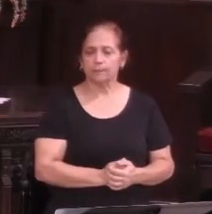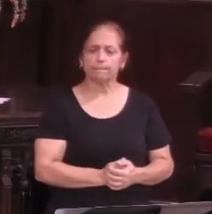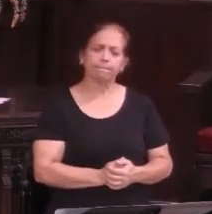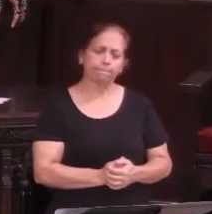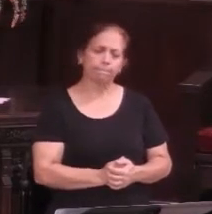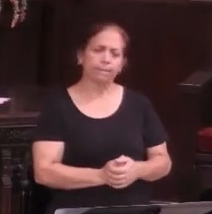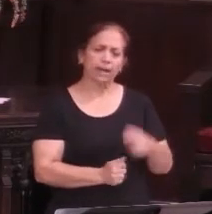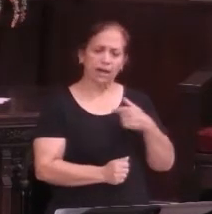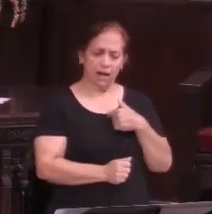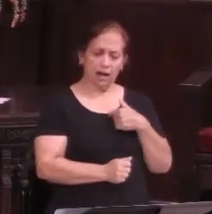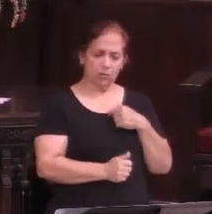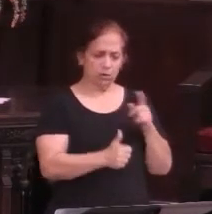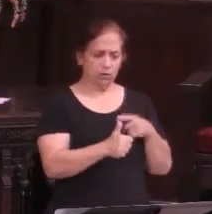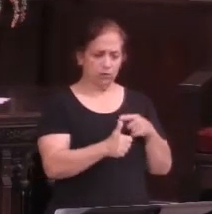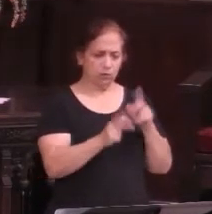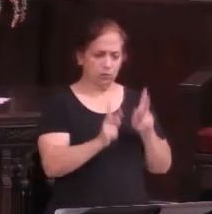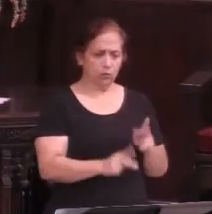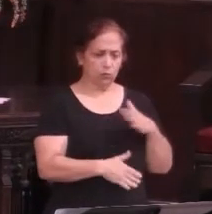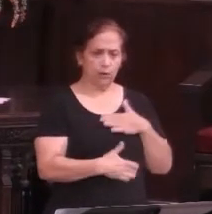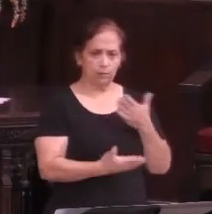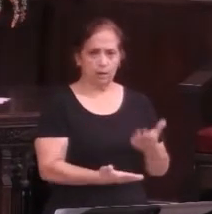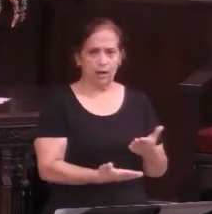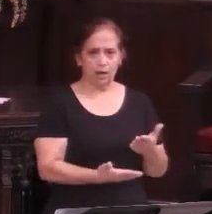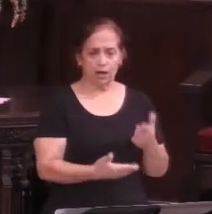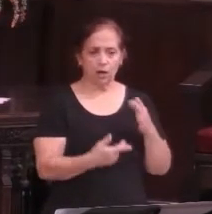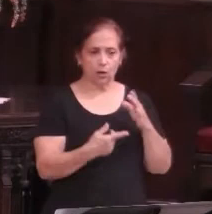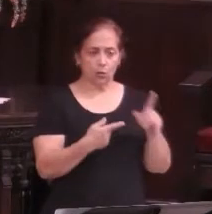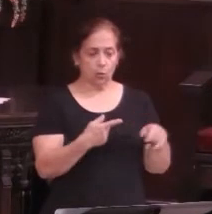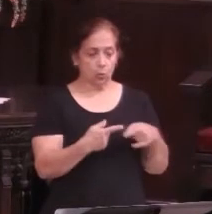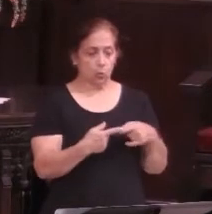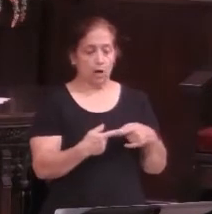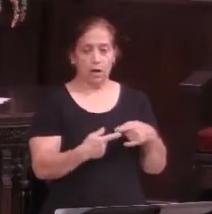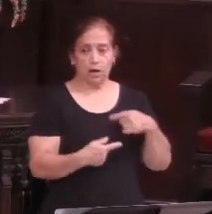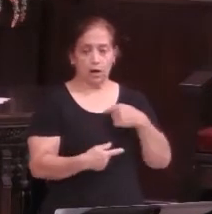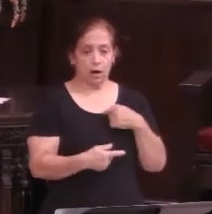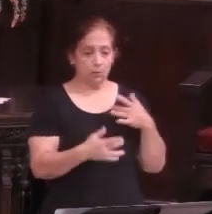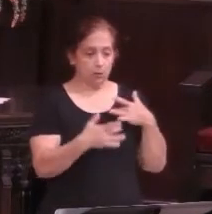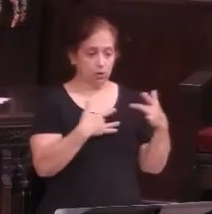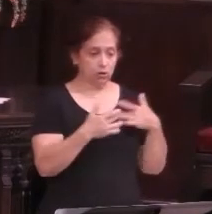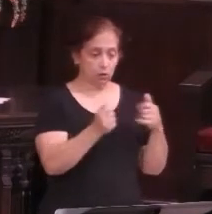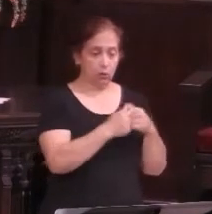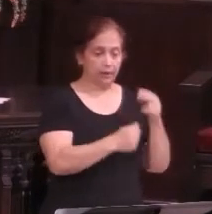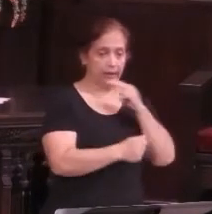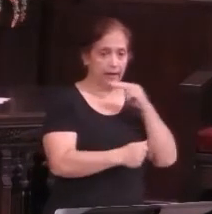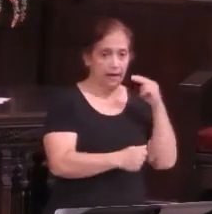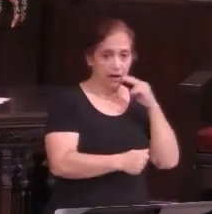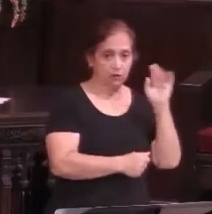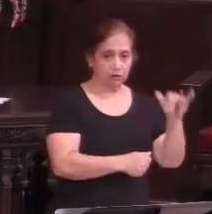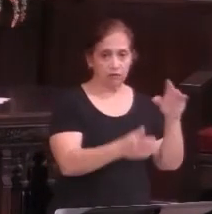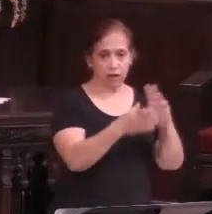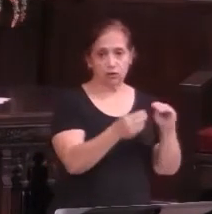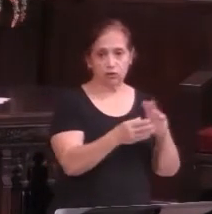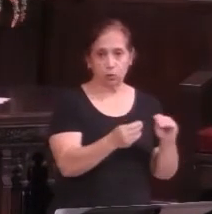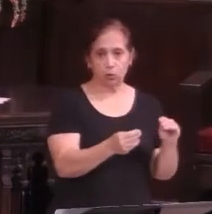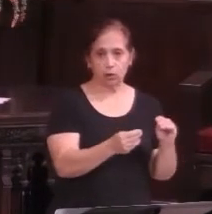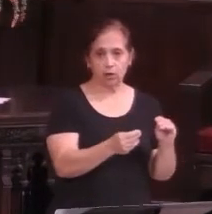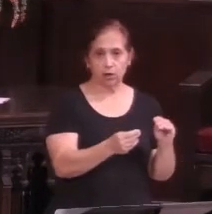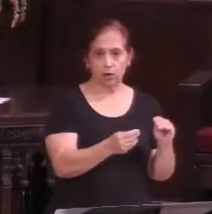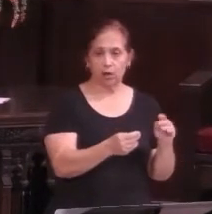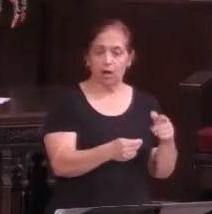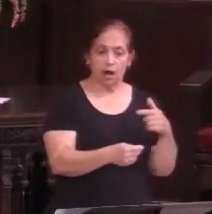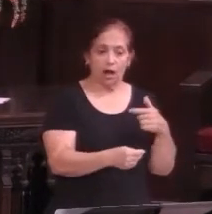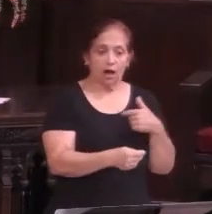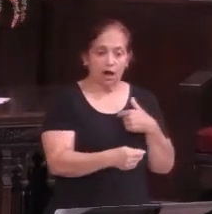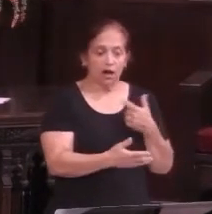And I would be the first to admit, when I am only concerned with the nouns of this story, I